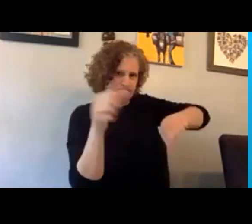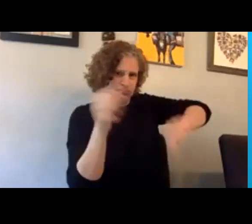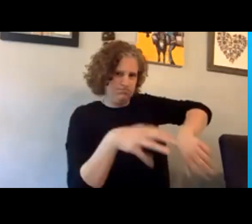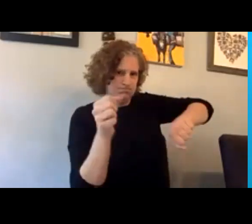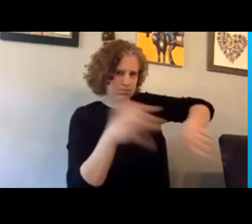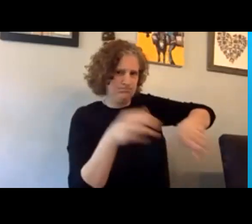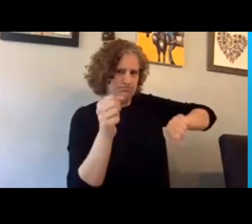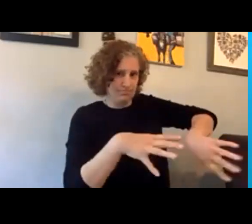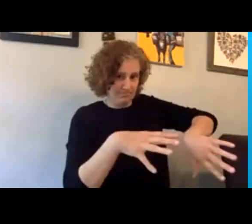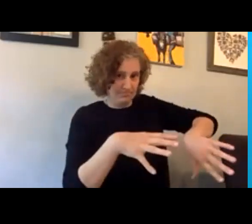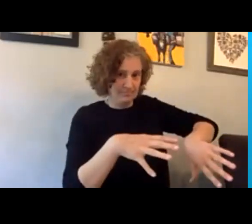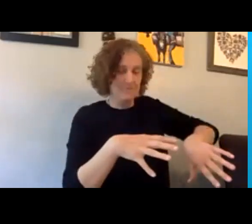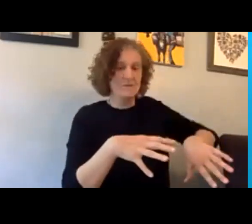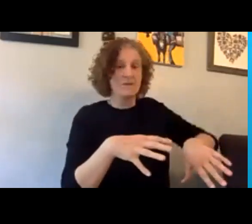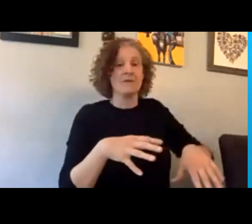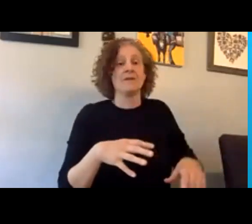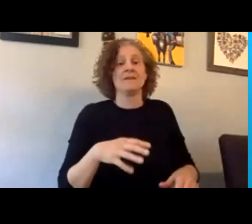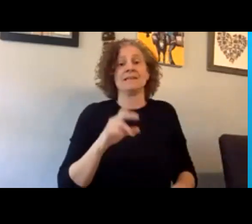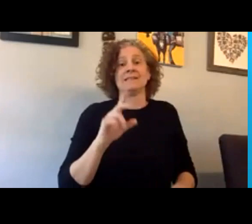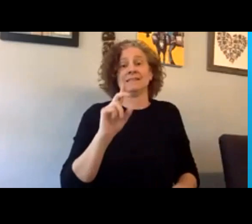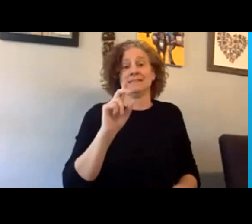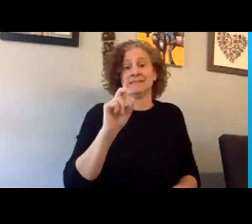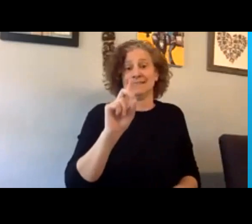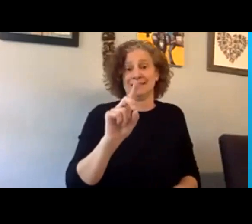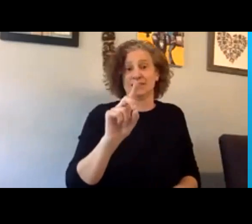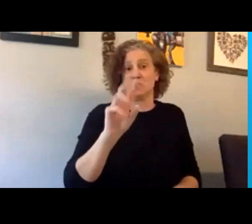dishwasher. Dishwasher, we load it.